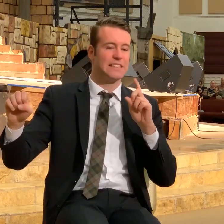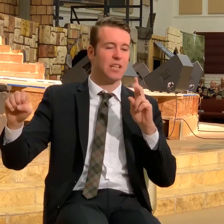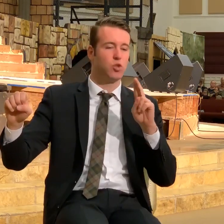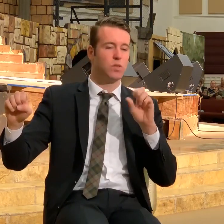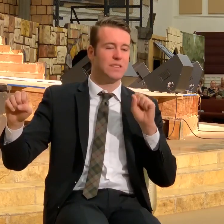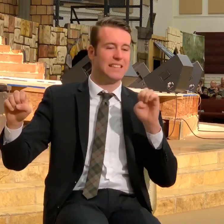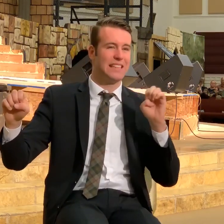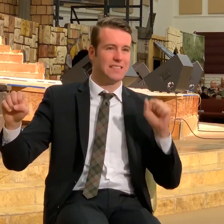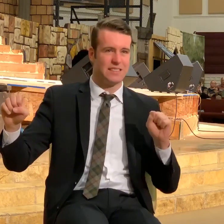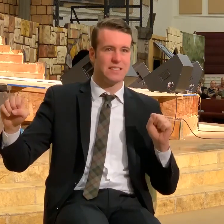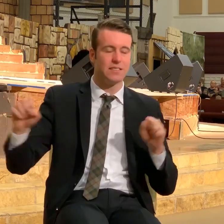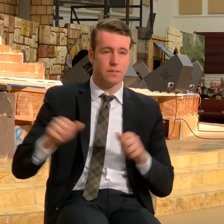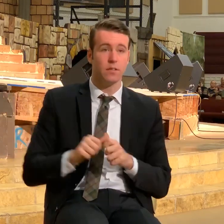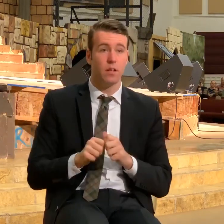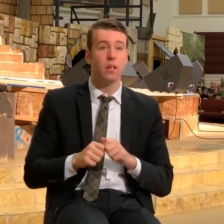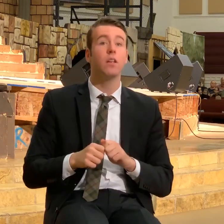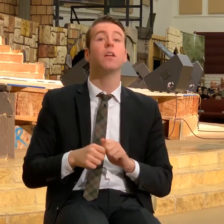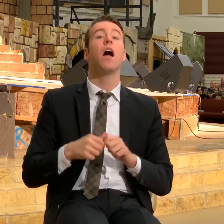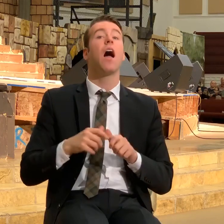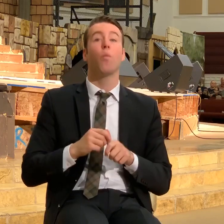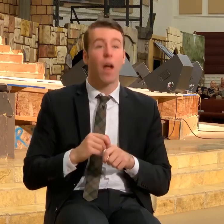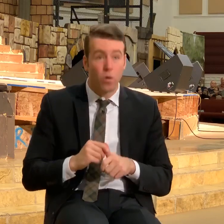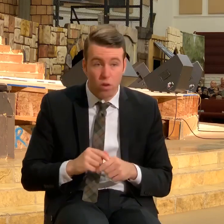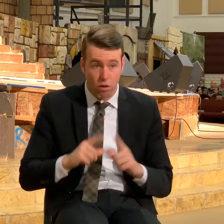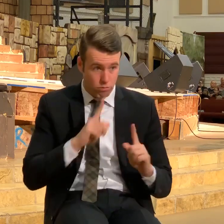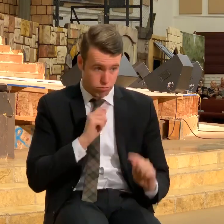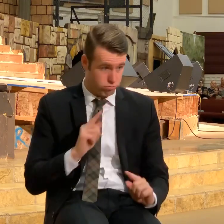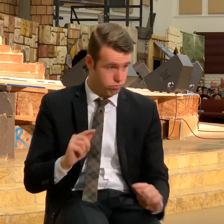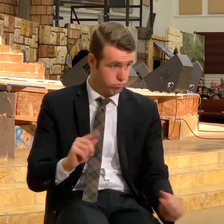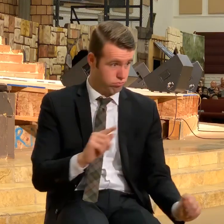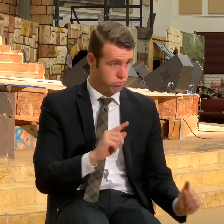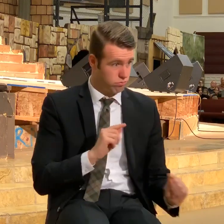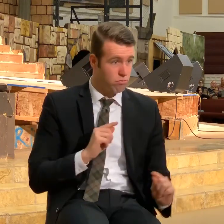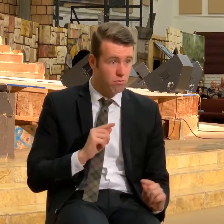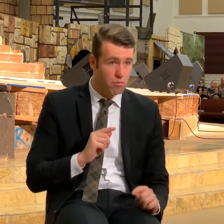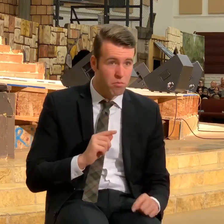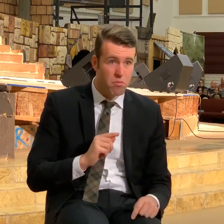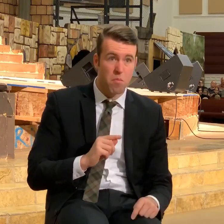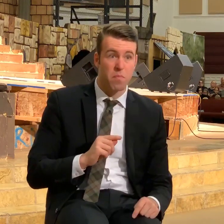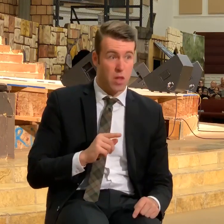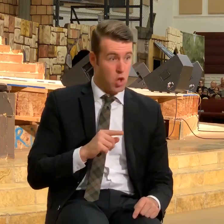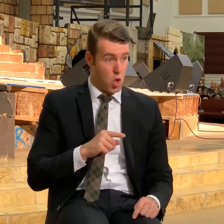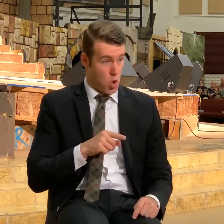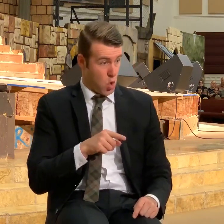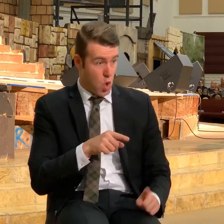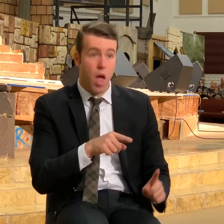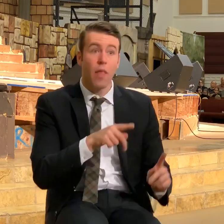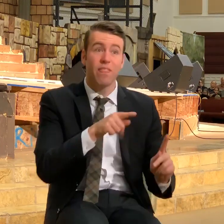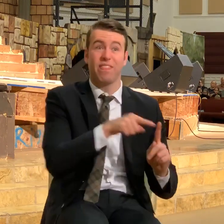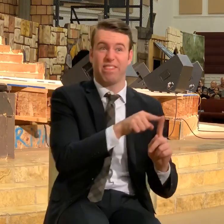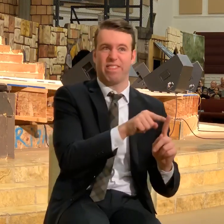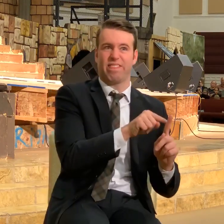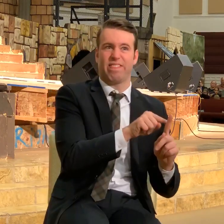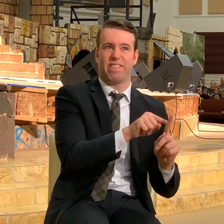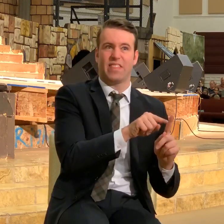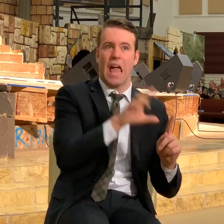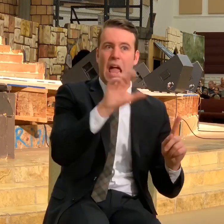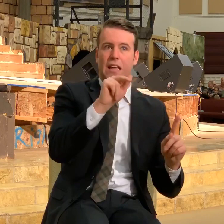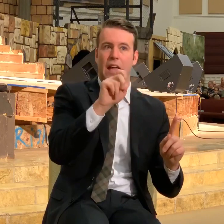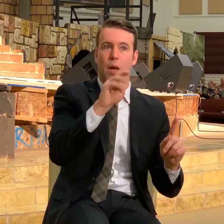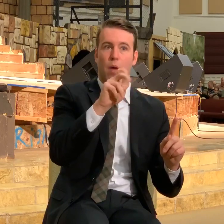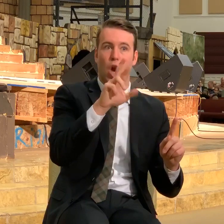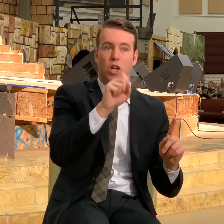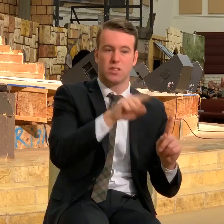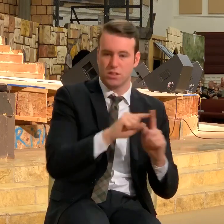Sadducees. And they would find out that you didn't like that political candidate, or you didn't like that particular guy that was on